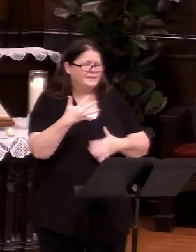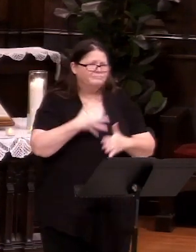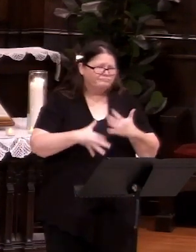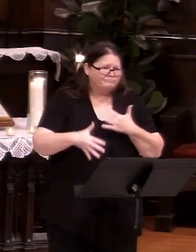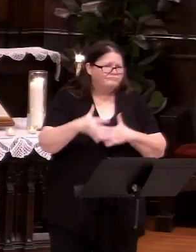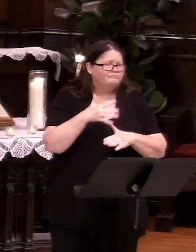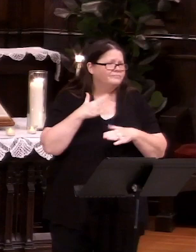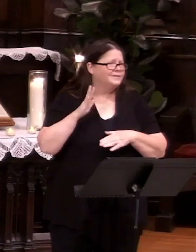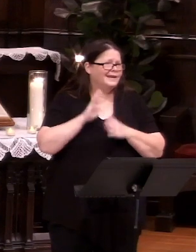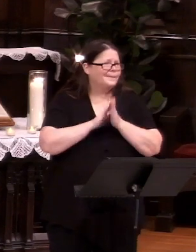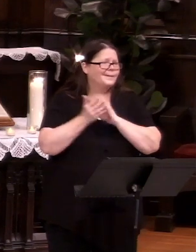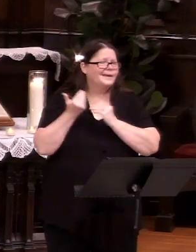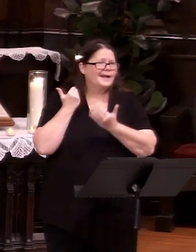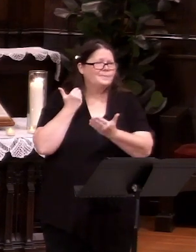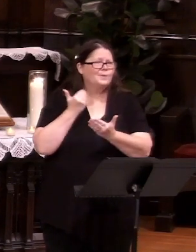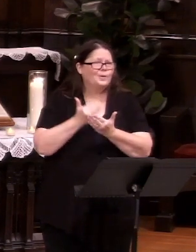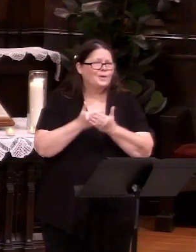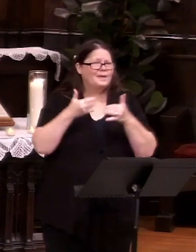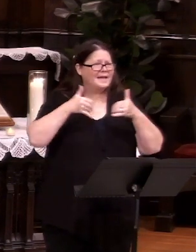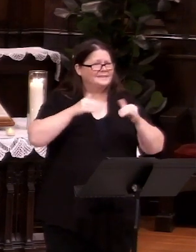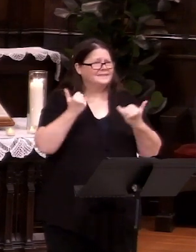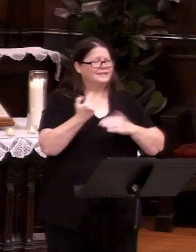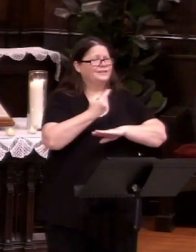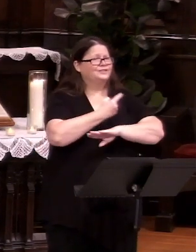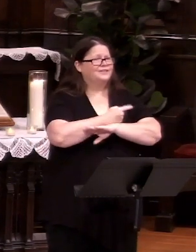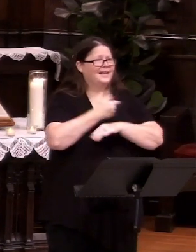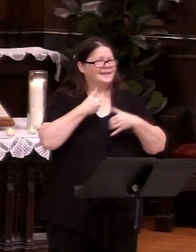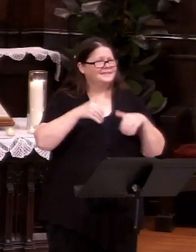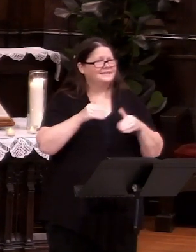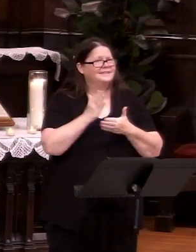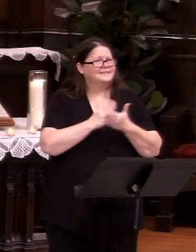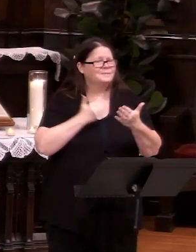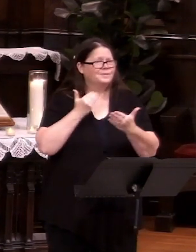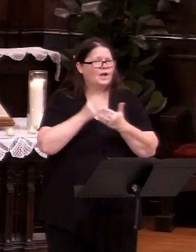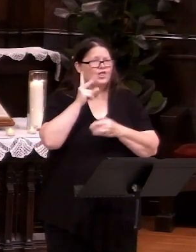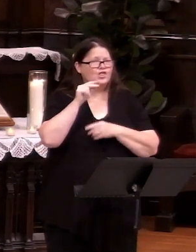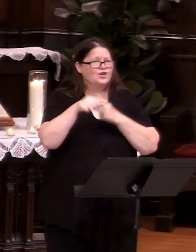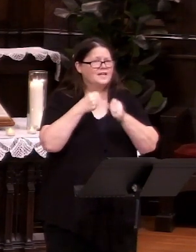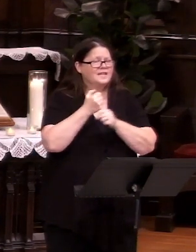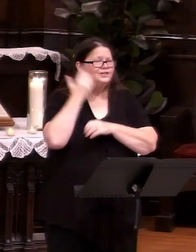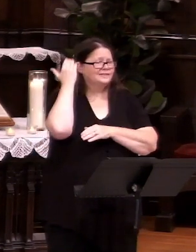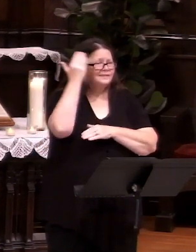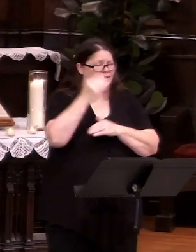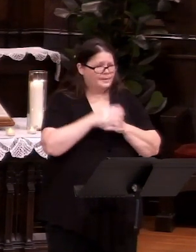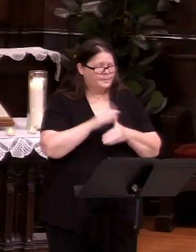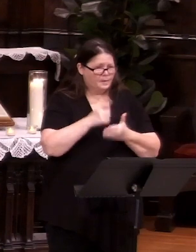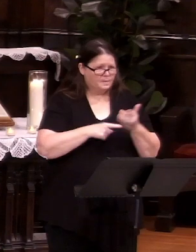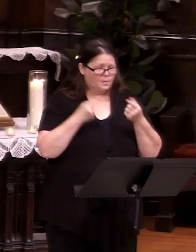relationships that are still cherished even today, some 30 years later.